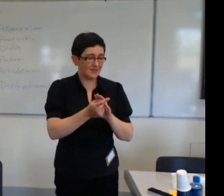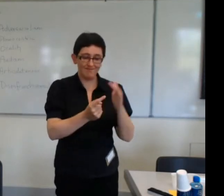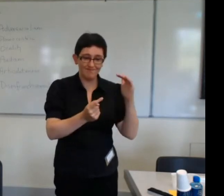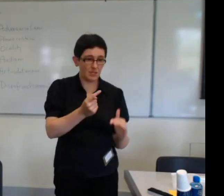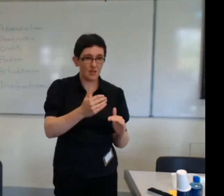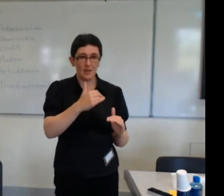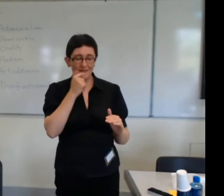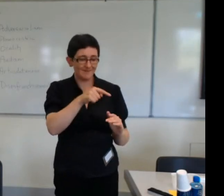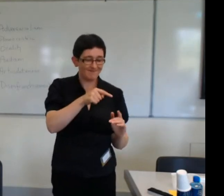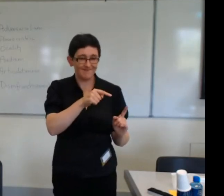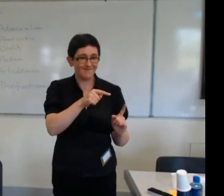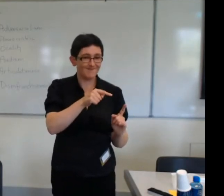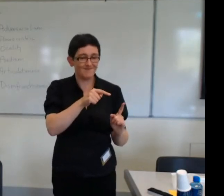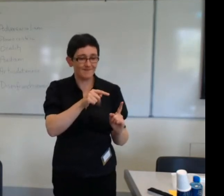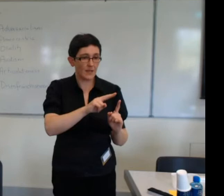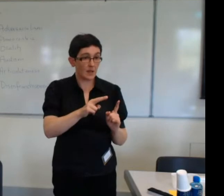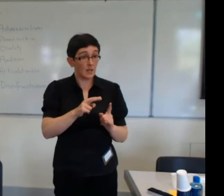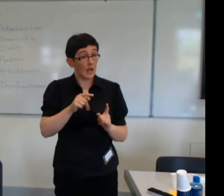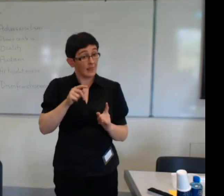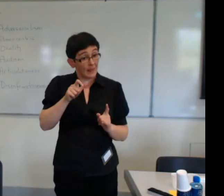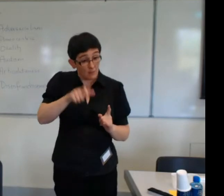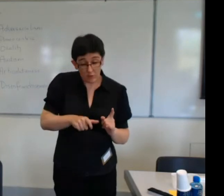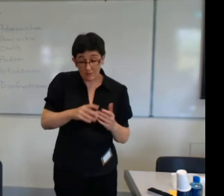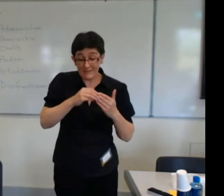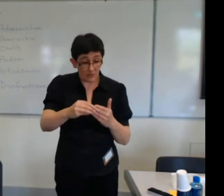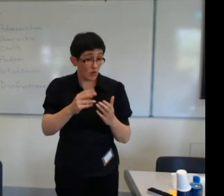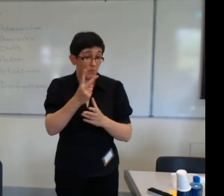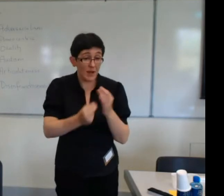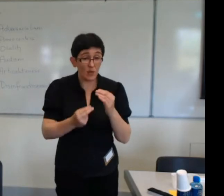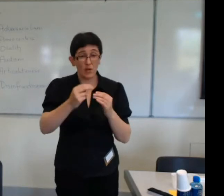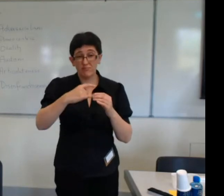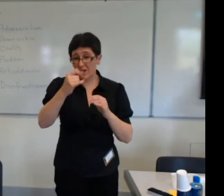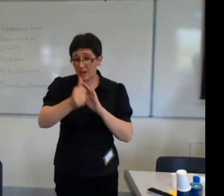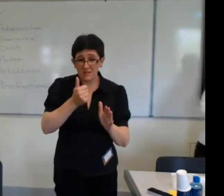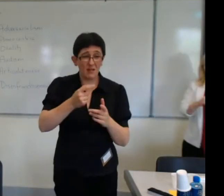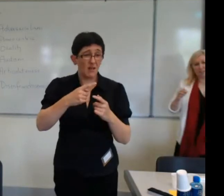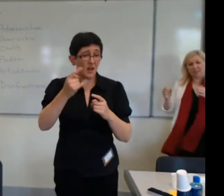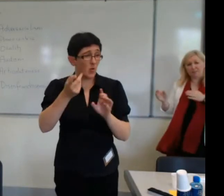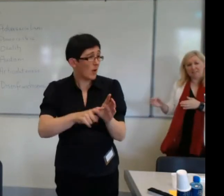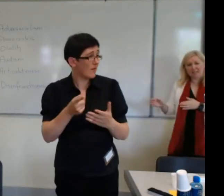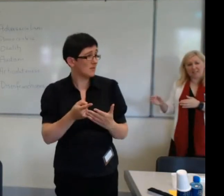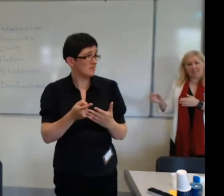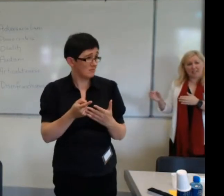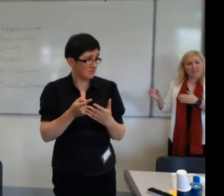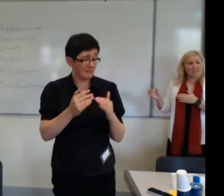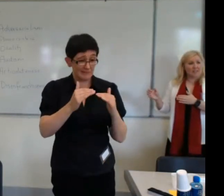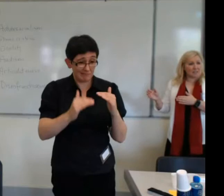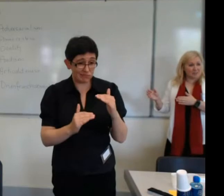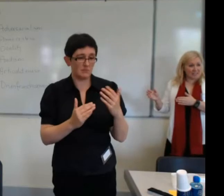Now, these are bilingual, highly qualified, highly skilled people. If we take, as Willie said,